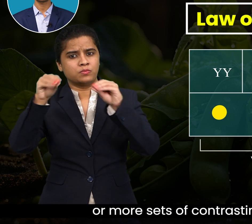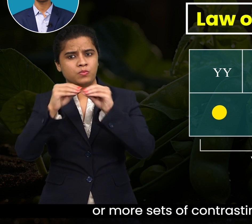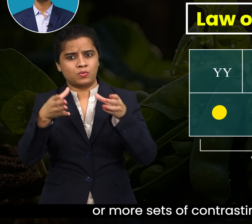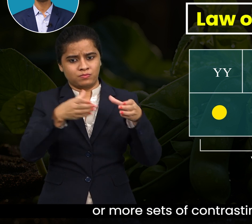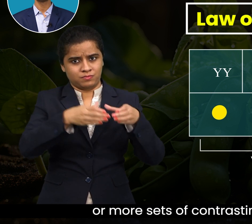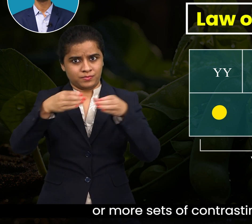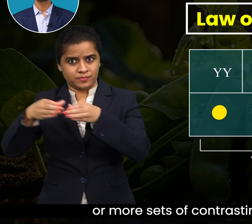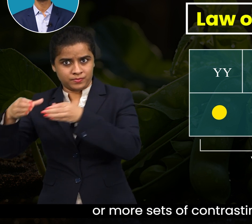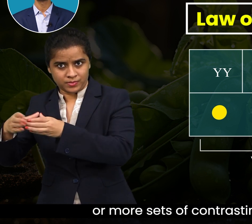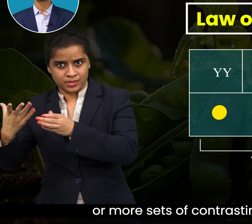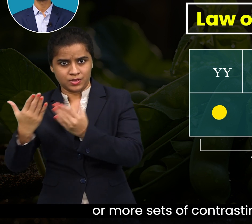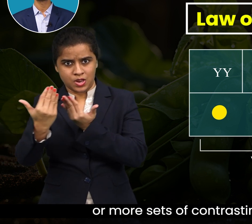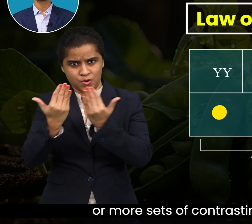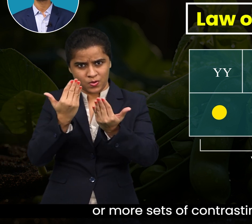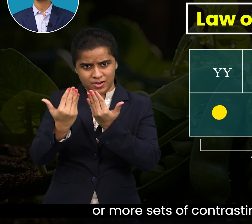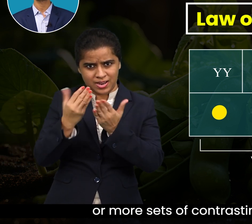characters are crossed,